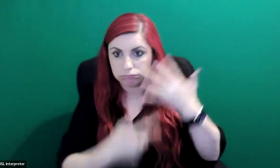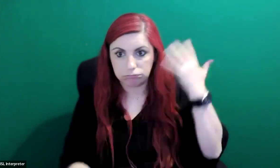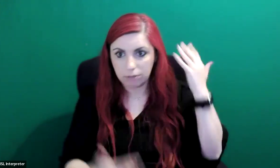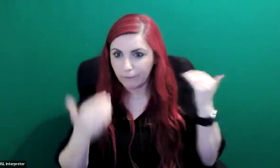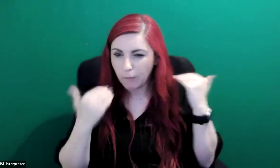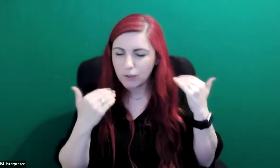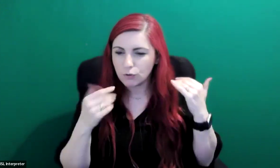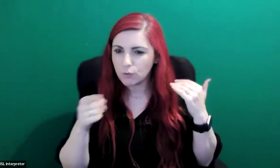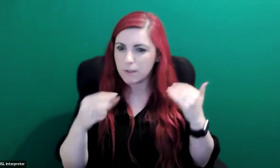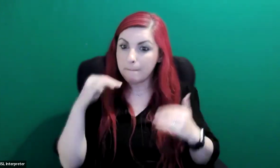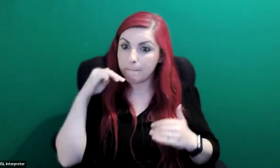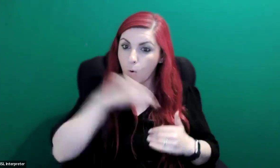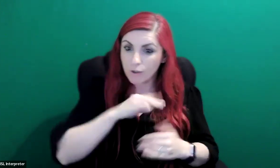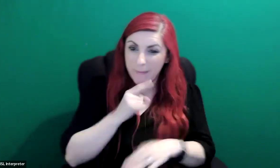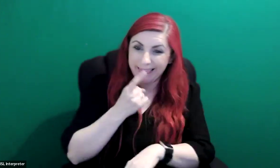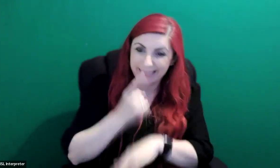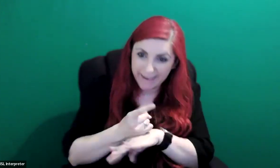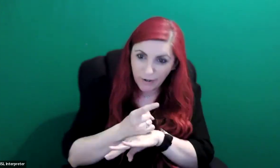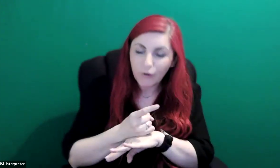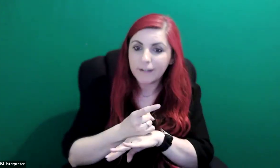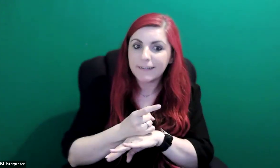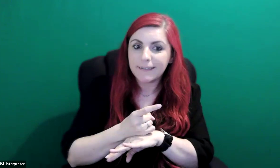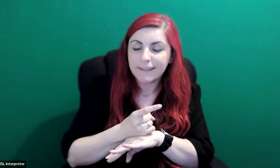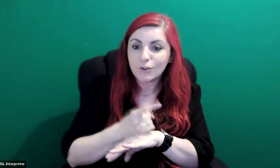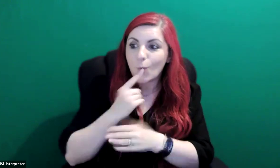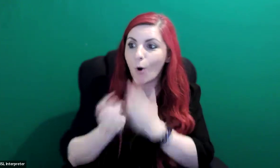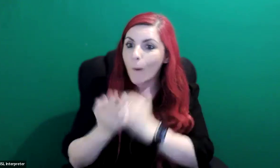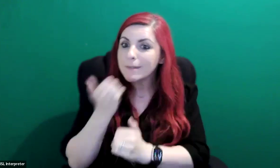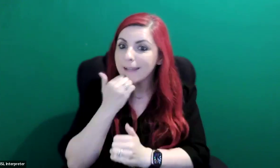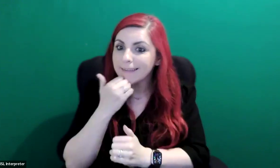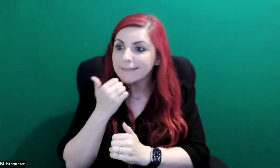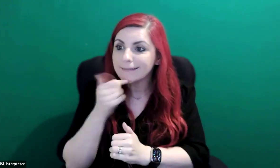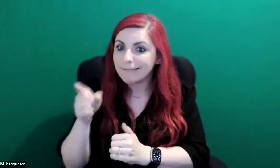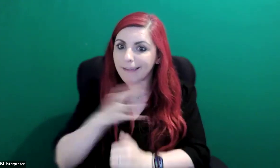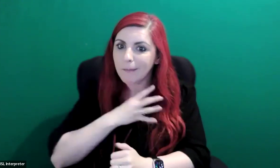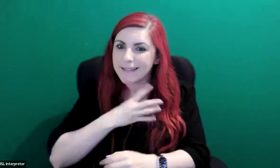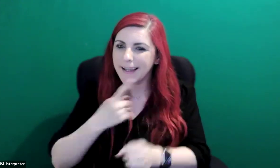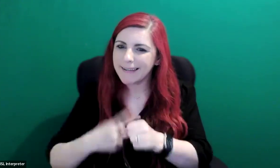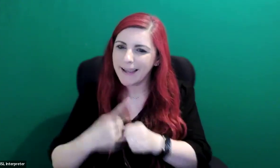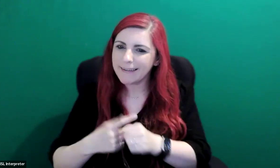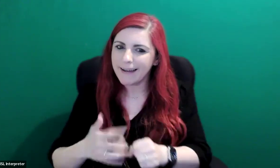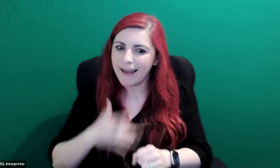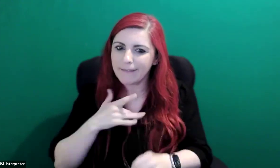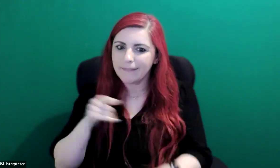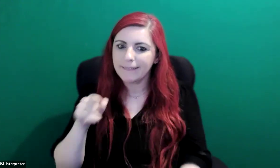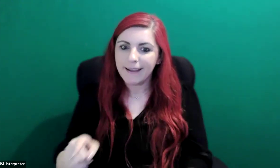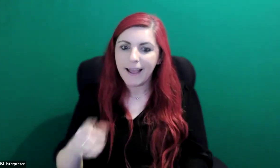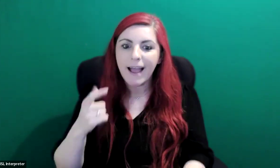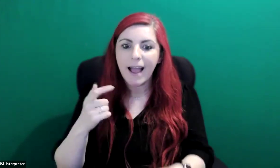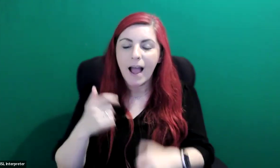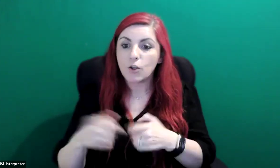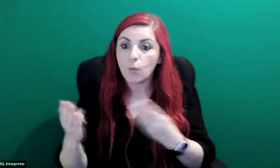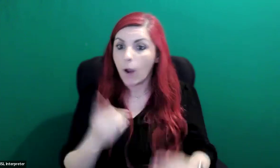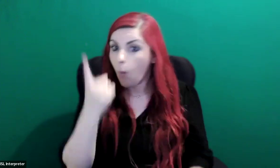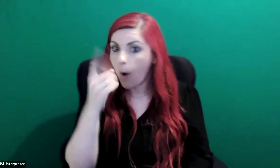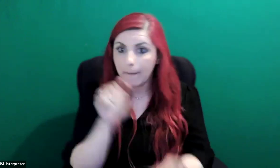it is very important to brief the committee once again. And when you brief the committee, you bring another 1 page with